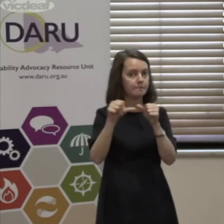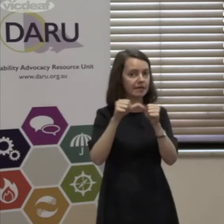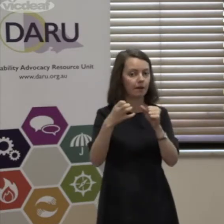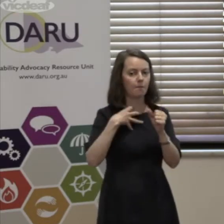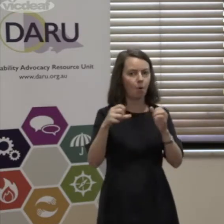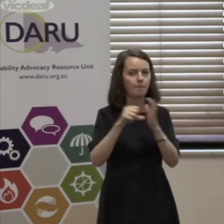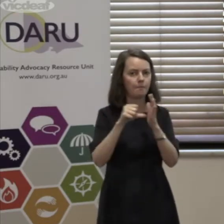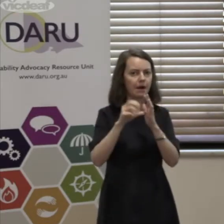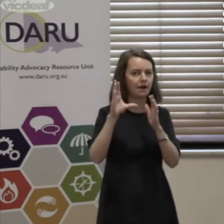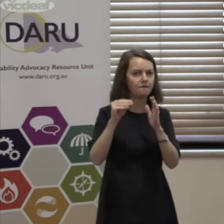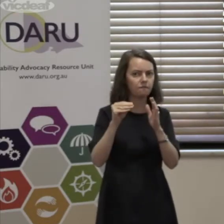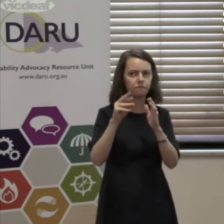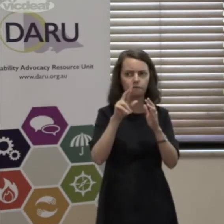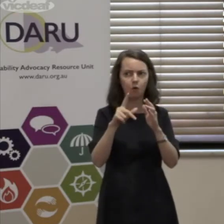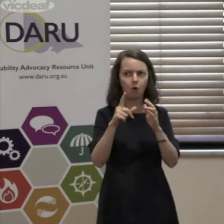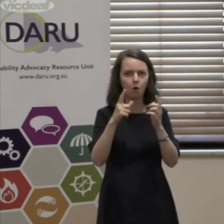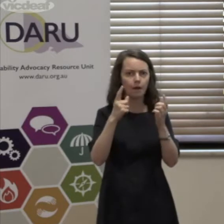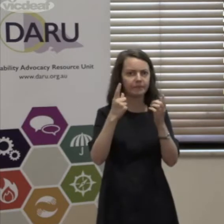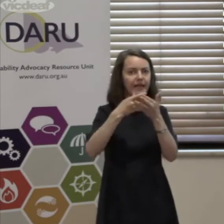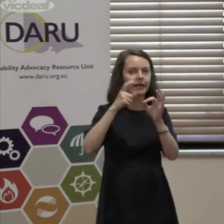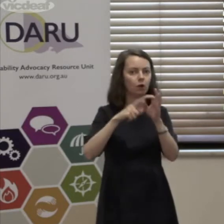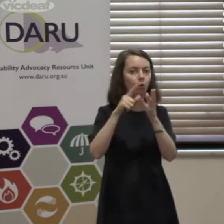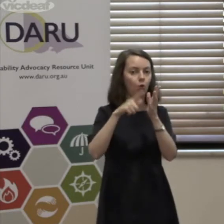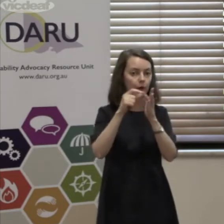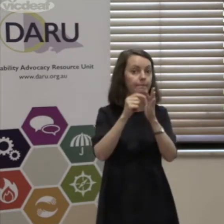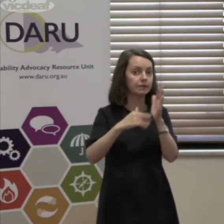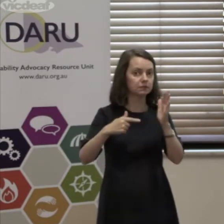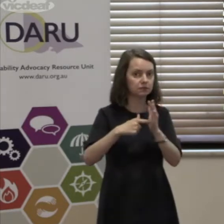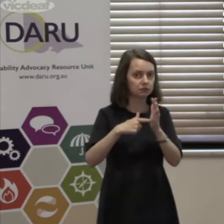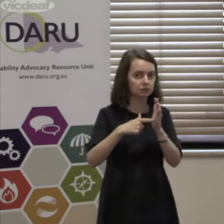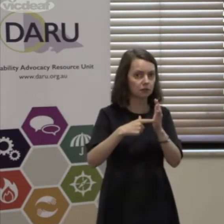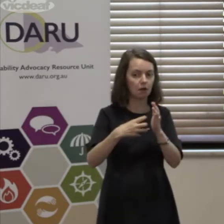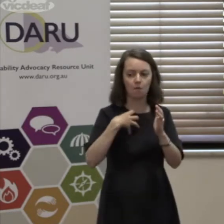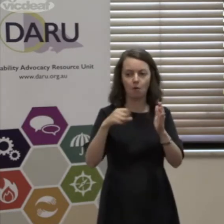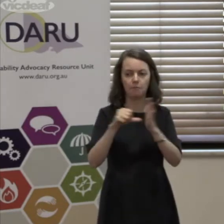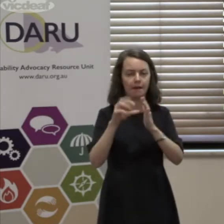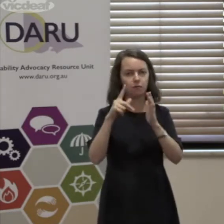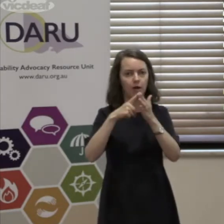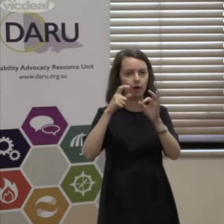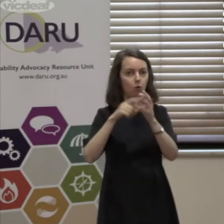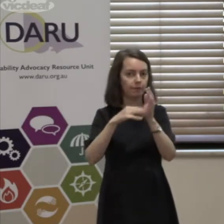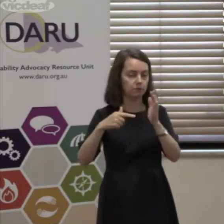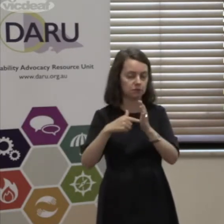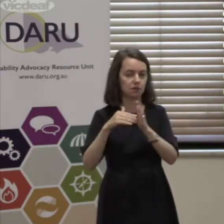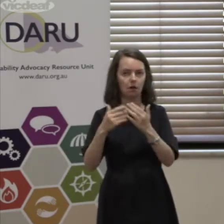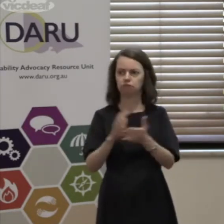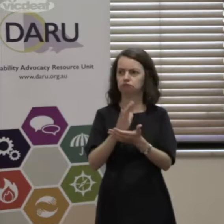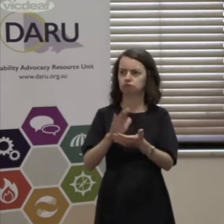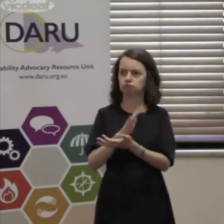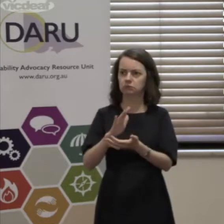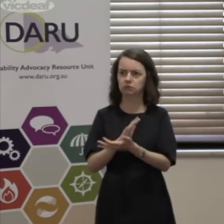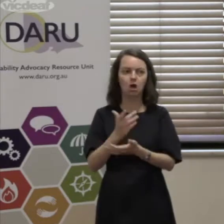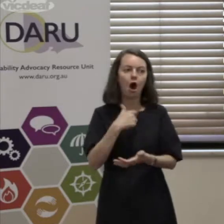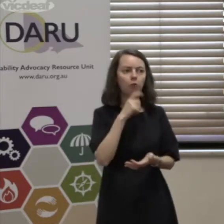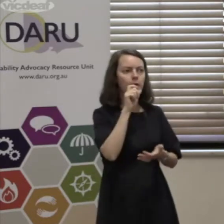aids or for other consumables. They rarely had enough money in their package for that. So now they do have enough money in their package for that. So a lot of people